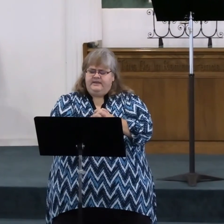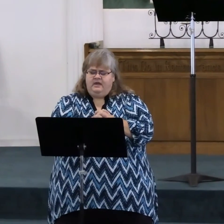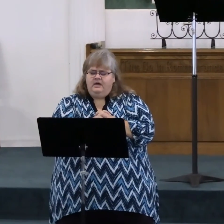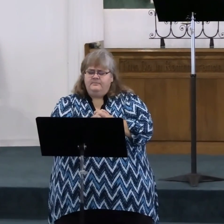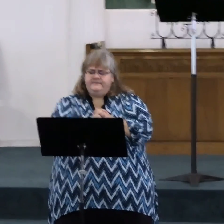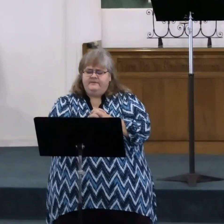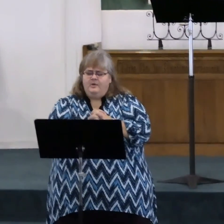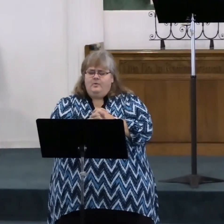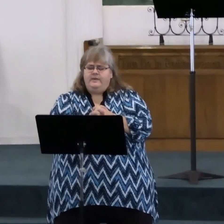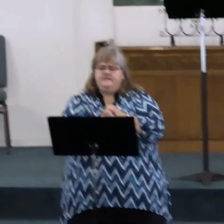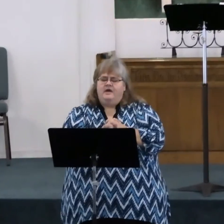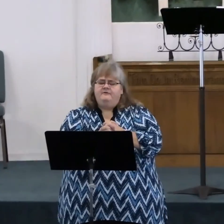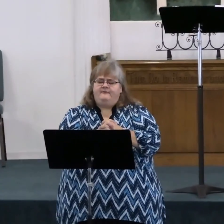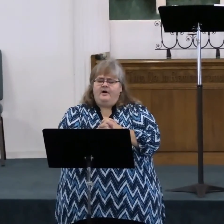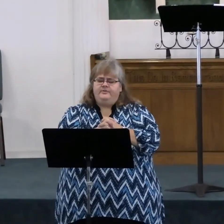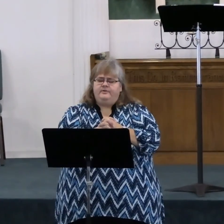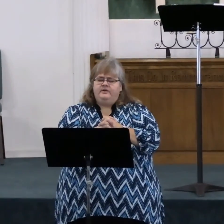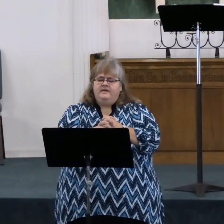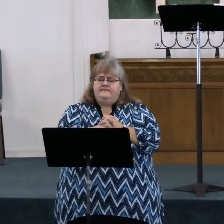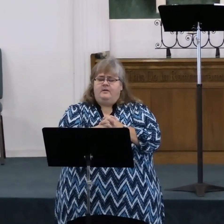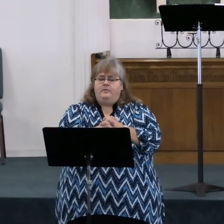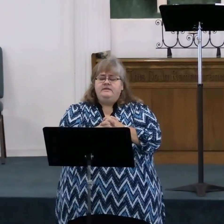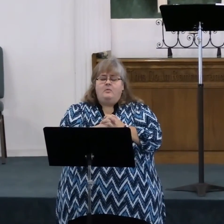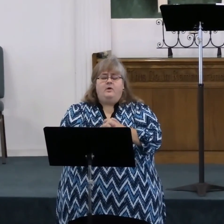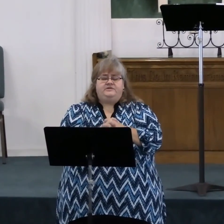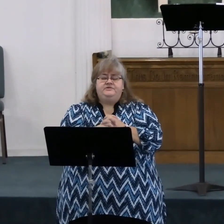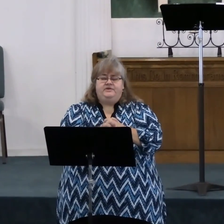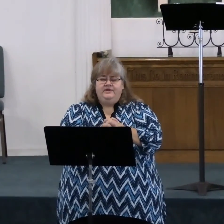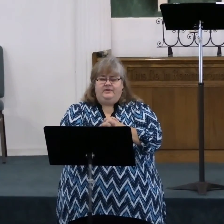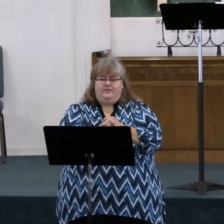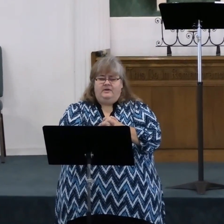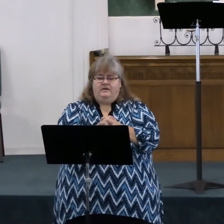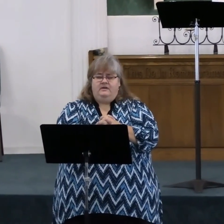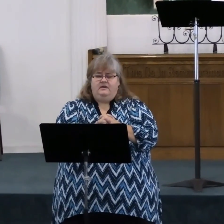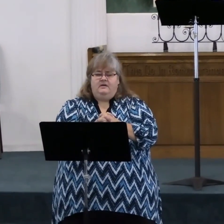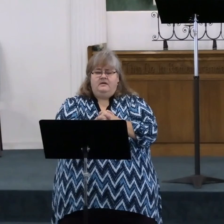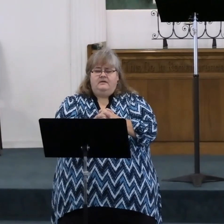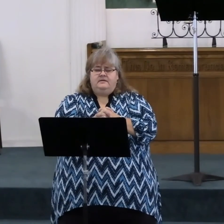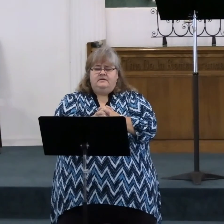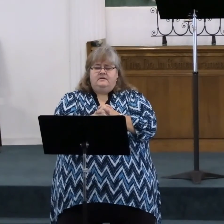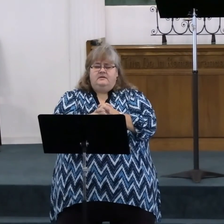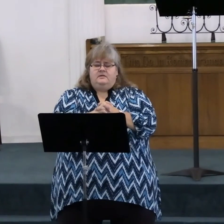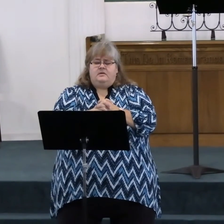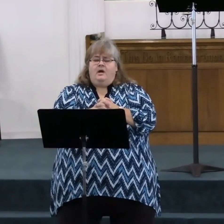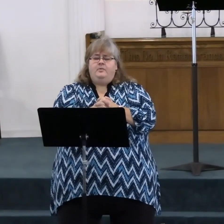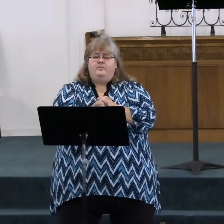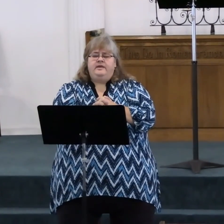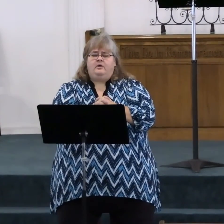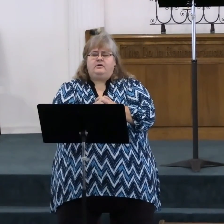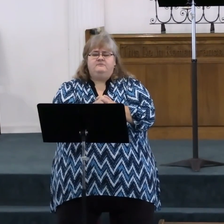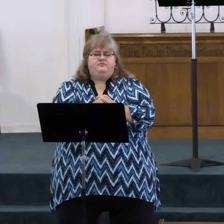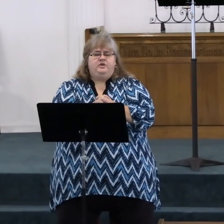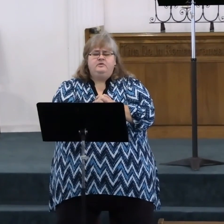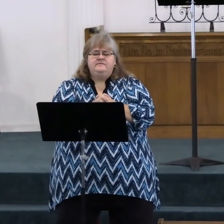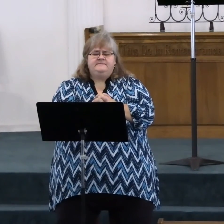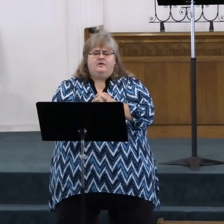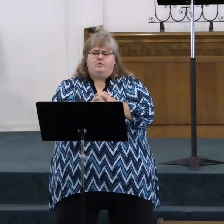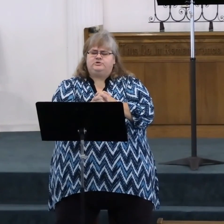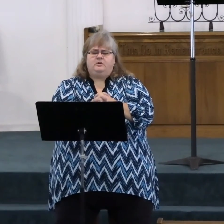comes, we know, Father, that we know what to do. God, when we are confused or